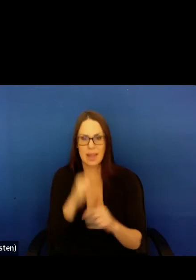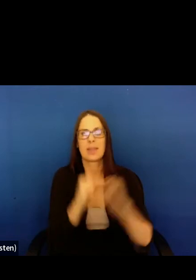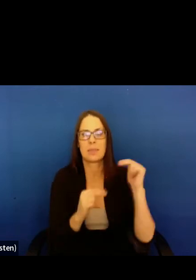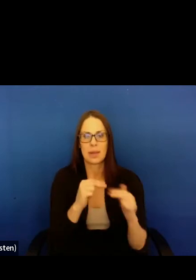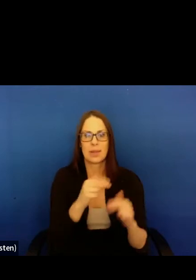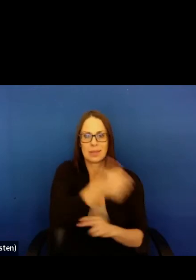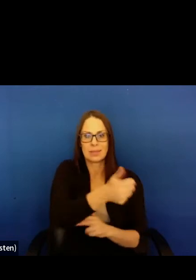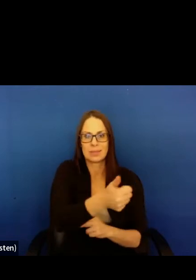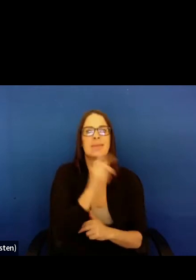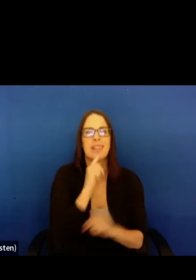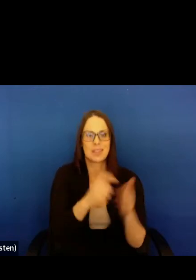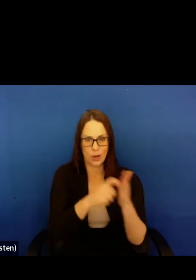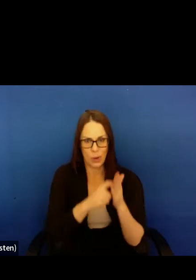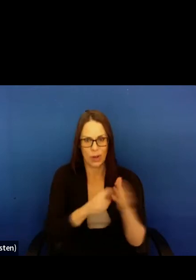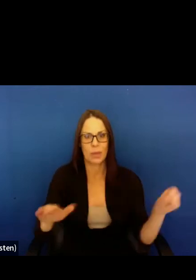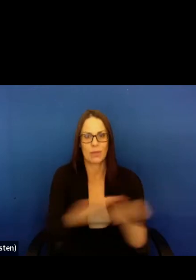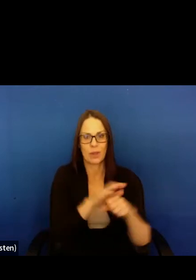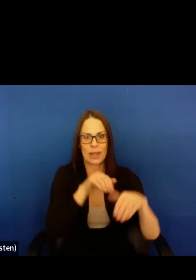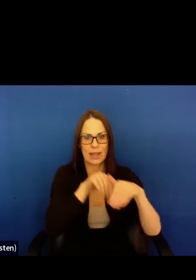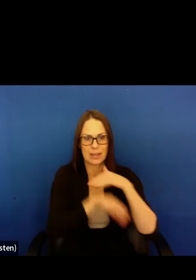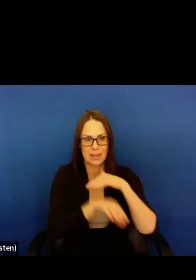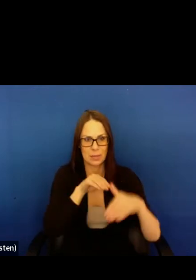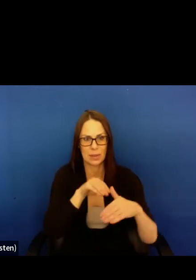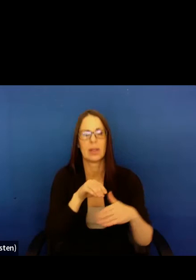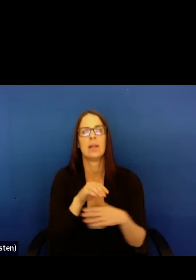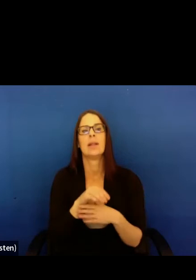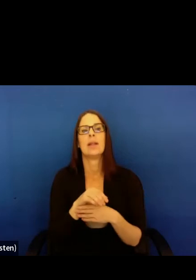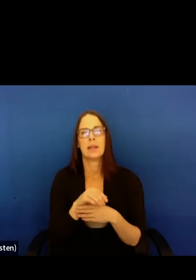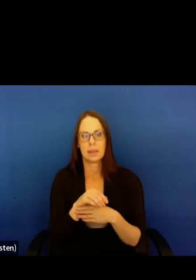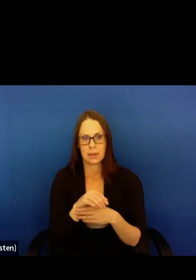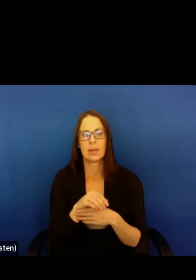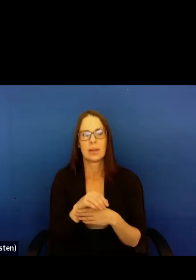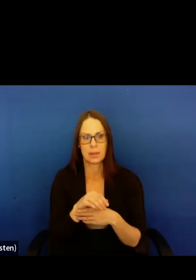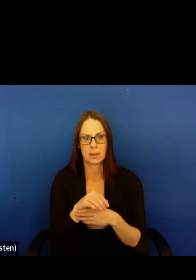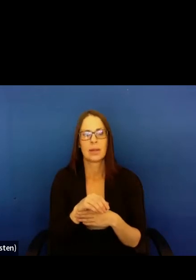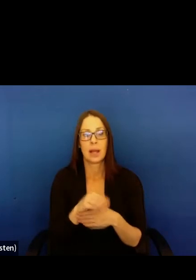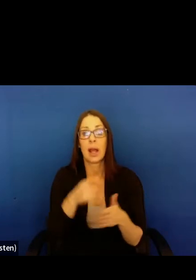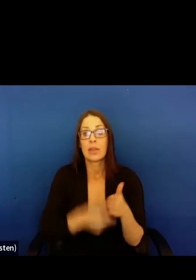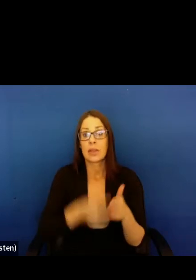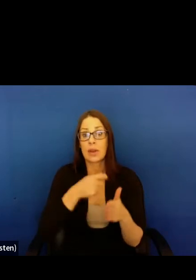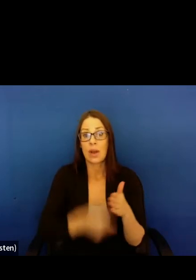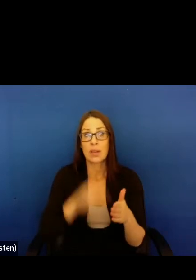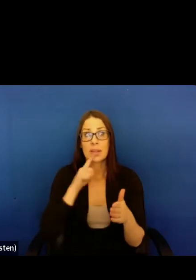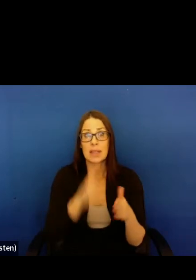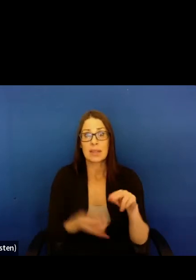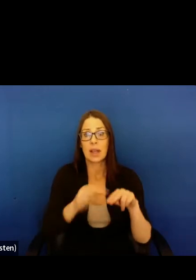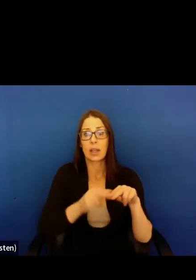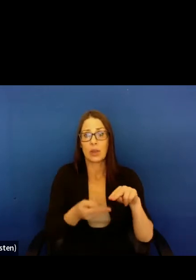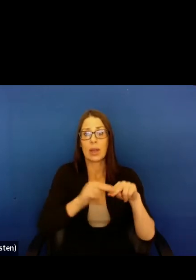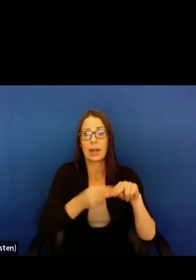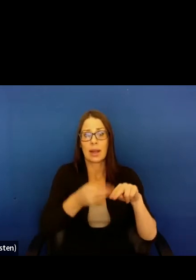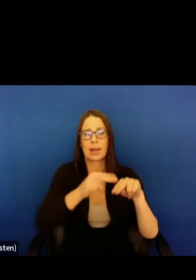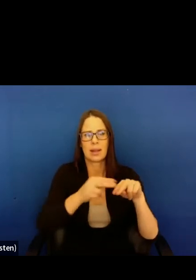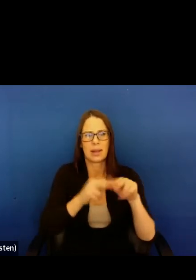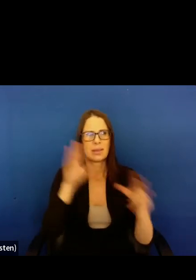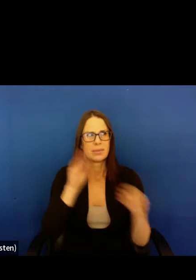be fully accessible. And that's a trigger that the cost is accumulated over, I think, about